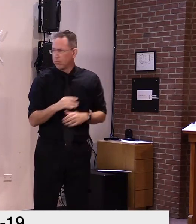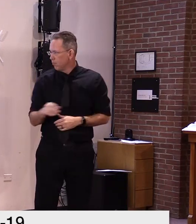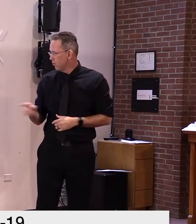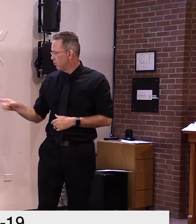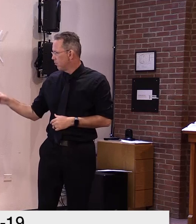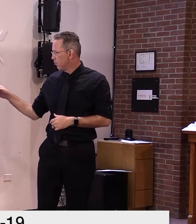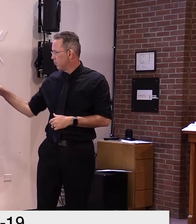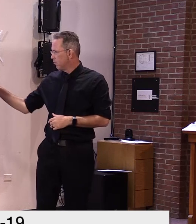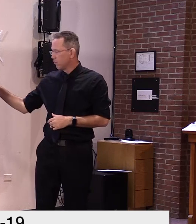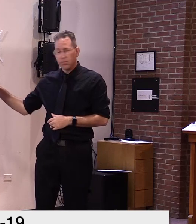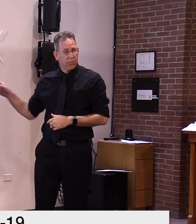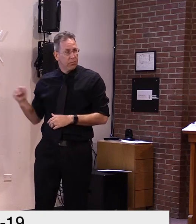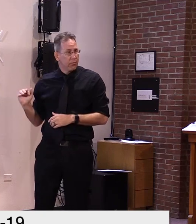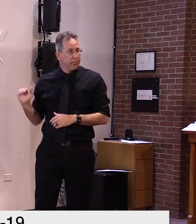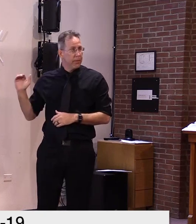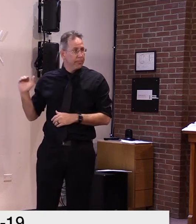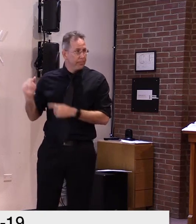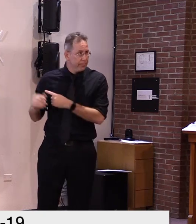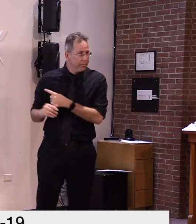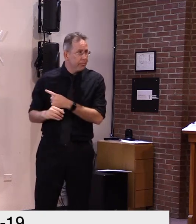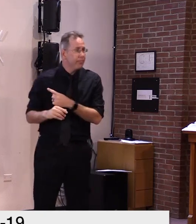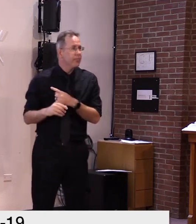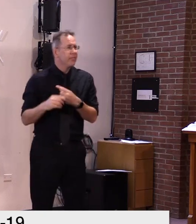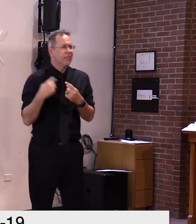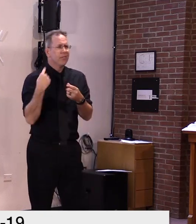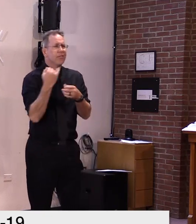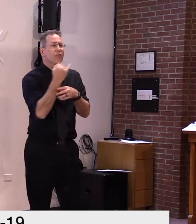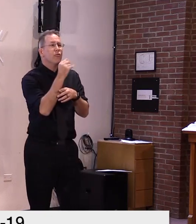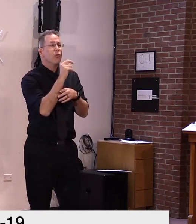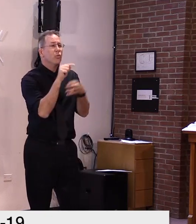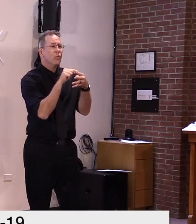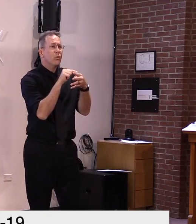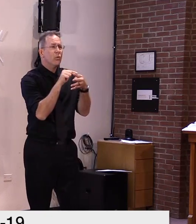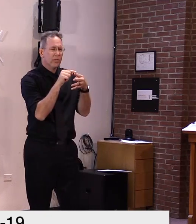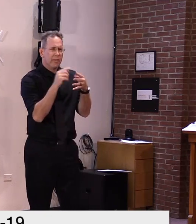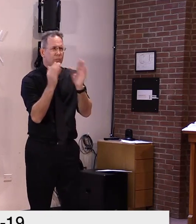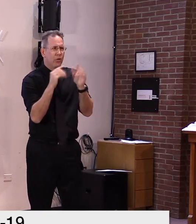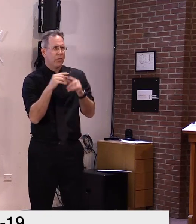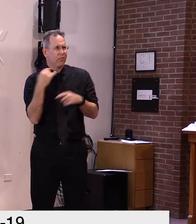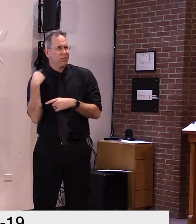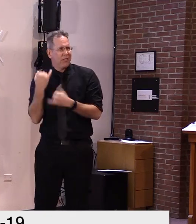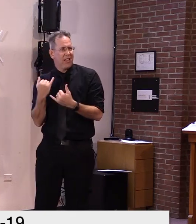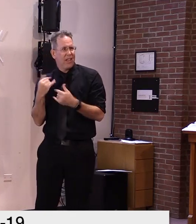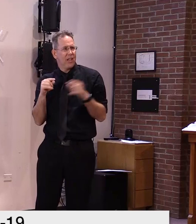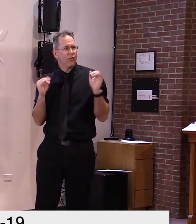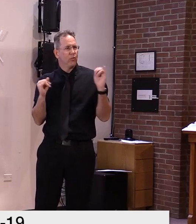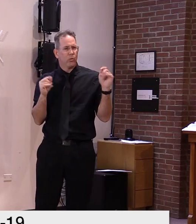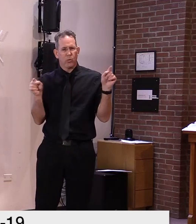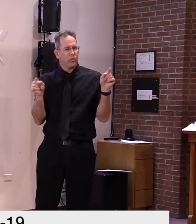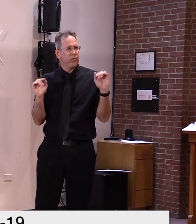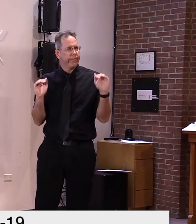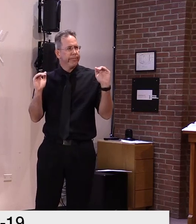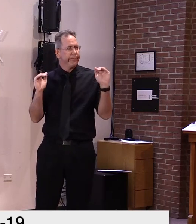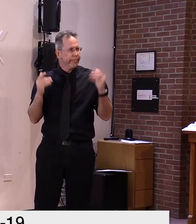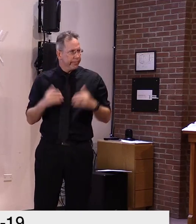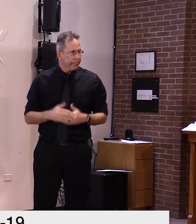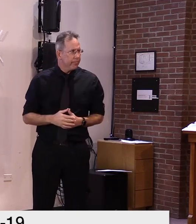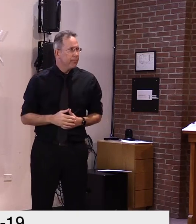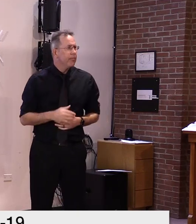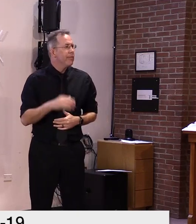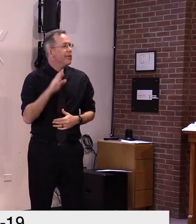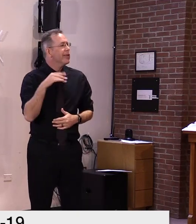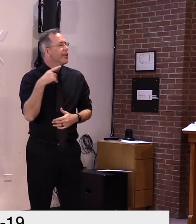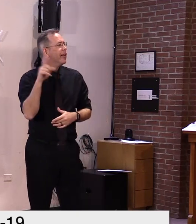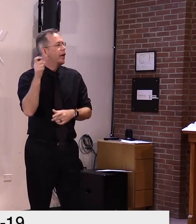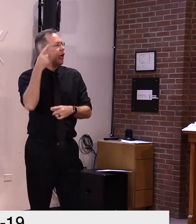some movement in cases. As the governor mentioned, our modeling was predicting that with more mobility, with people being